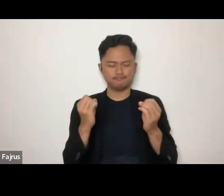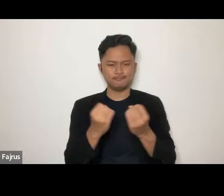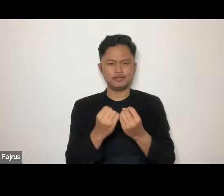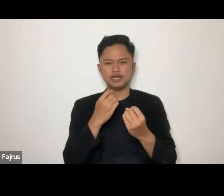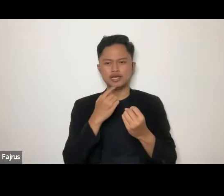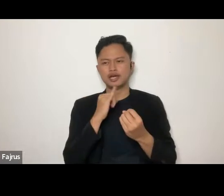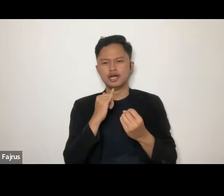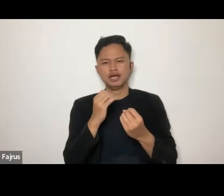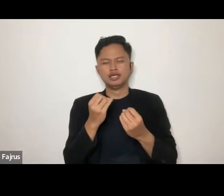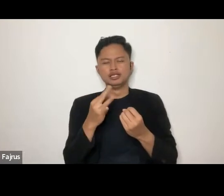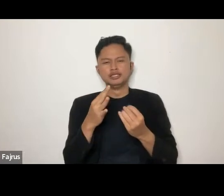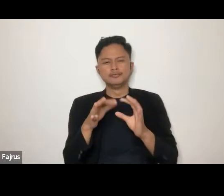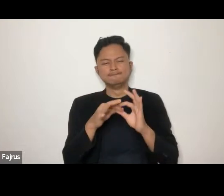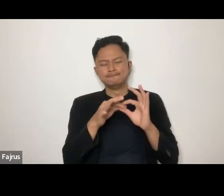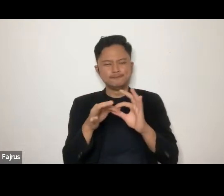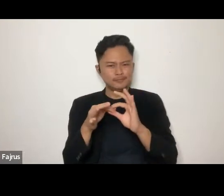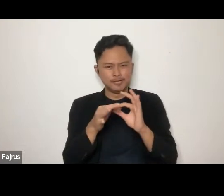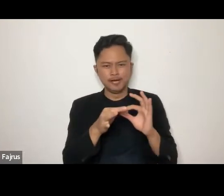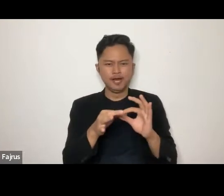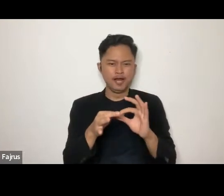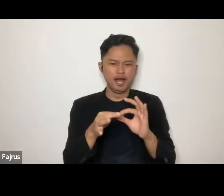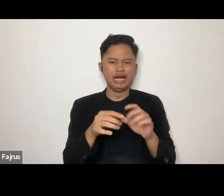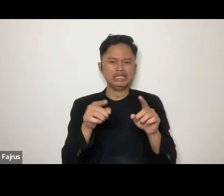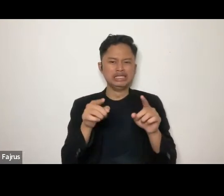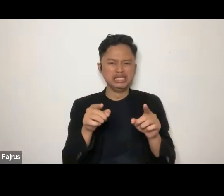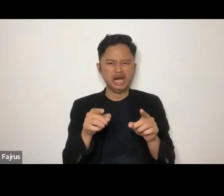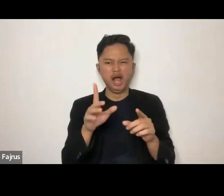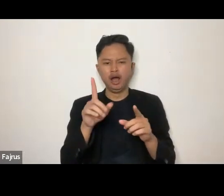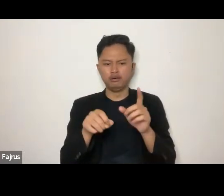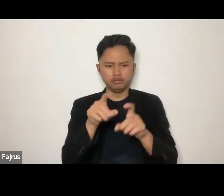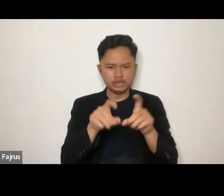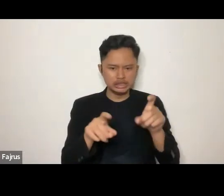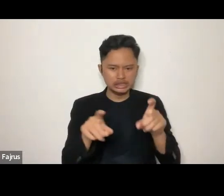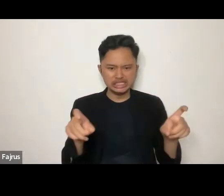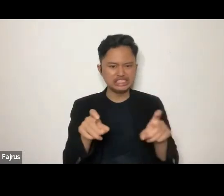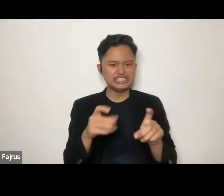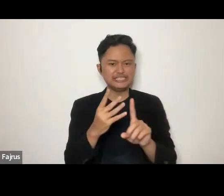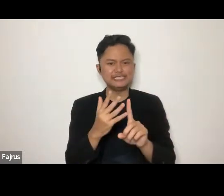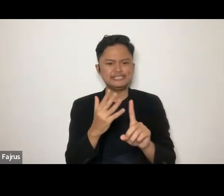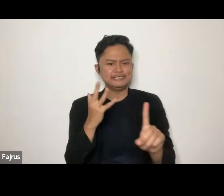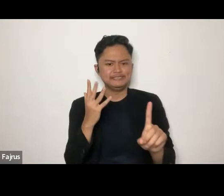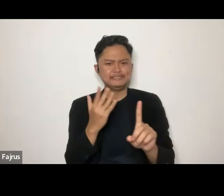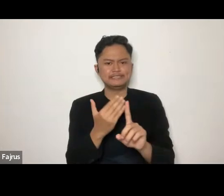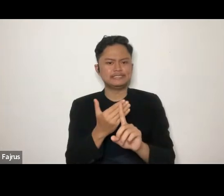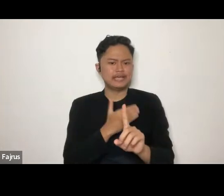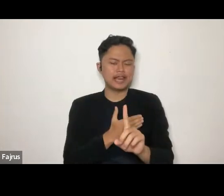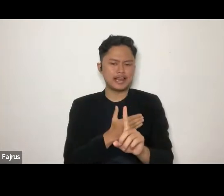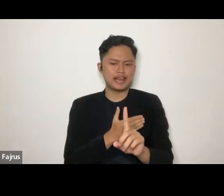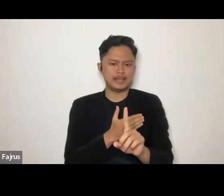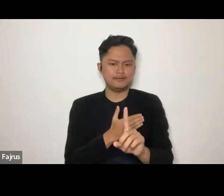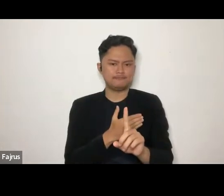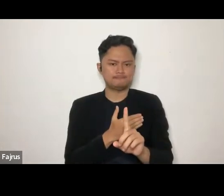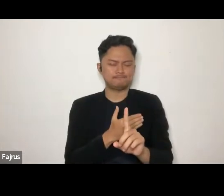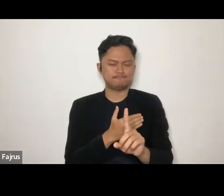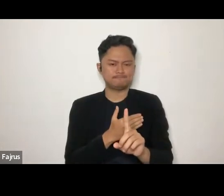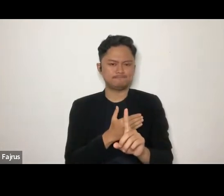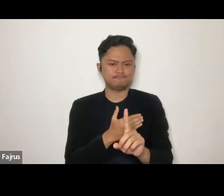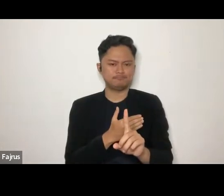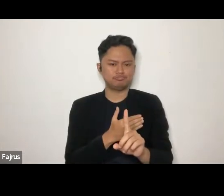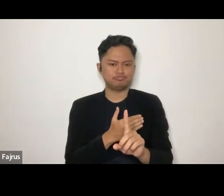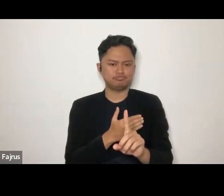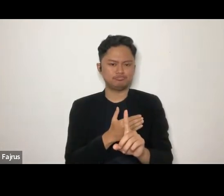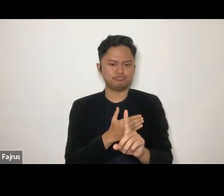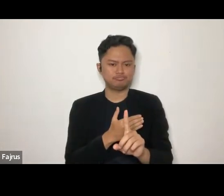part of a coalition, which is called Papuans Behind Bars, which looks and